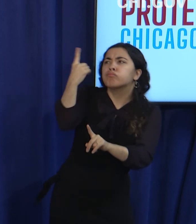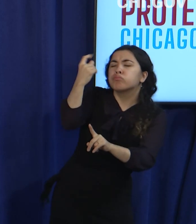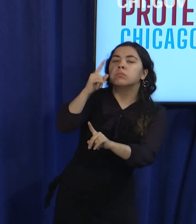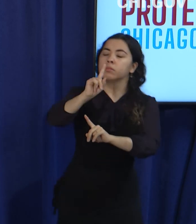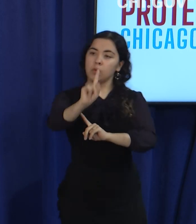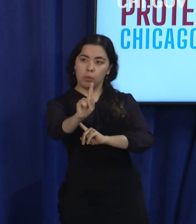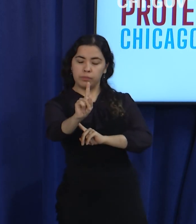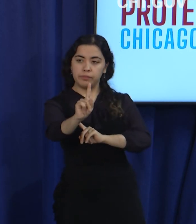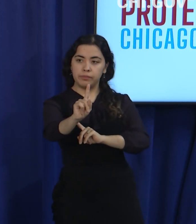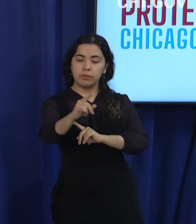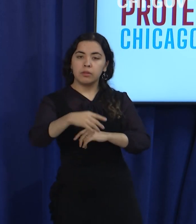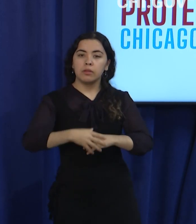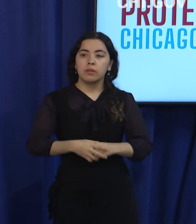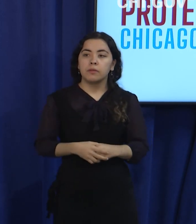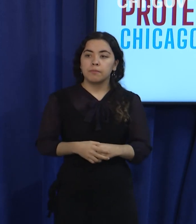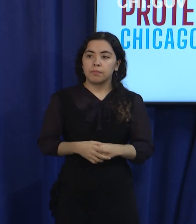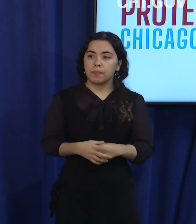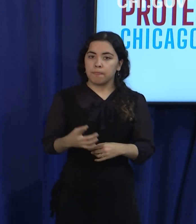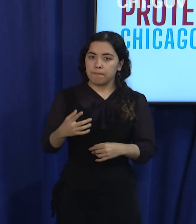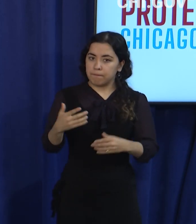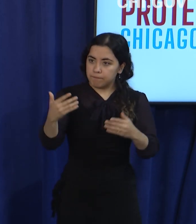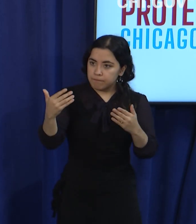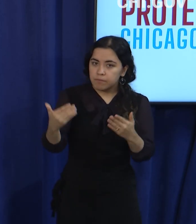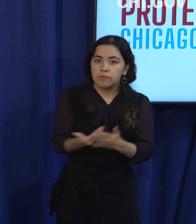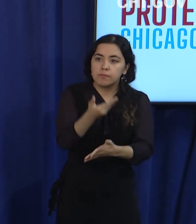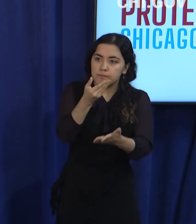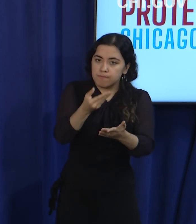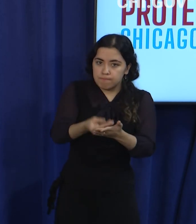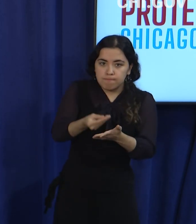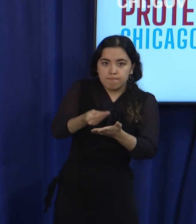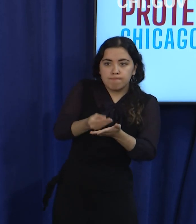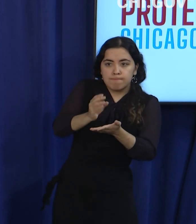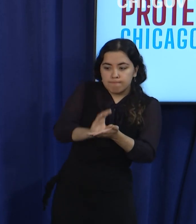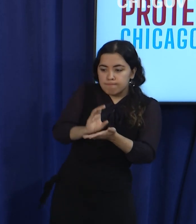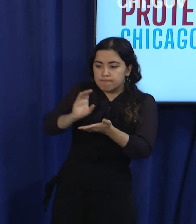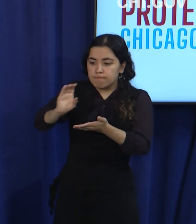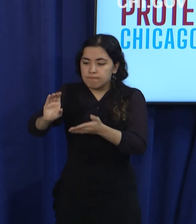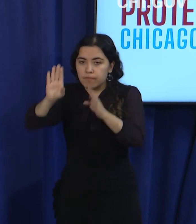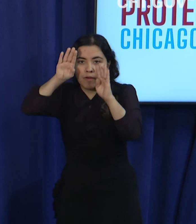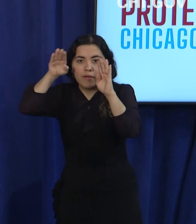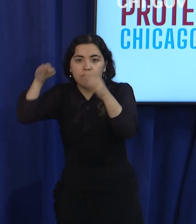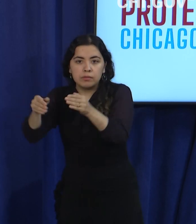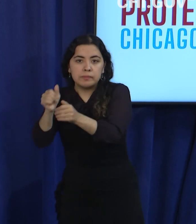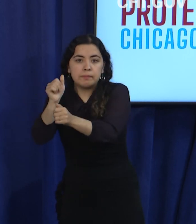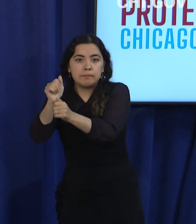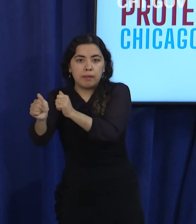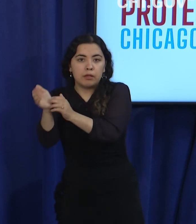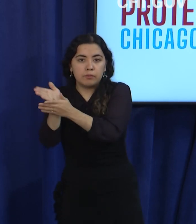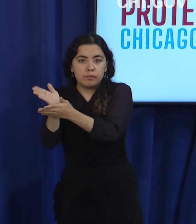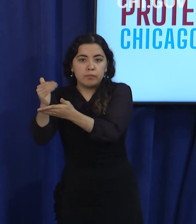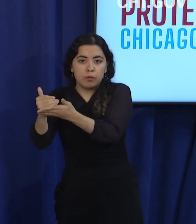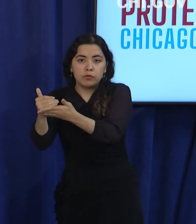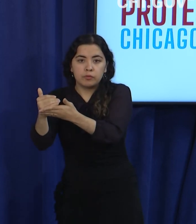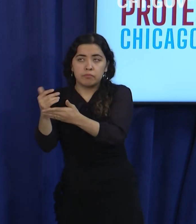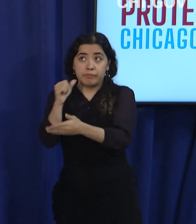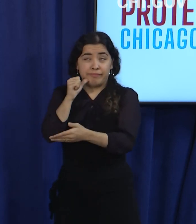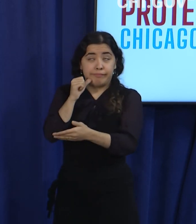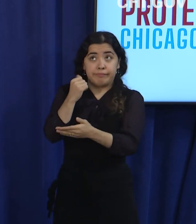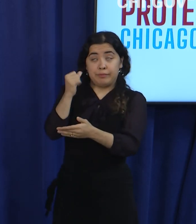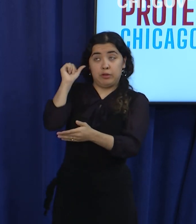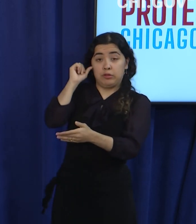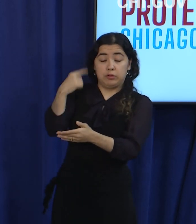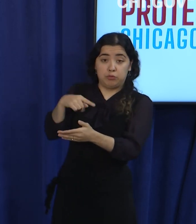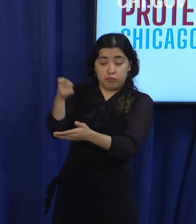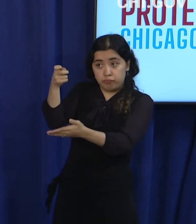Okay. And we have put new monies into this budget that was just passed by City Council yesterday to really make